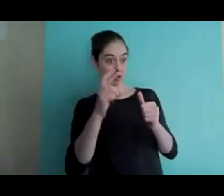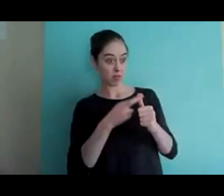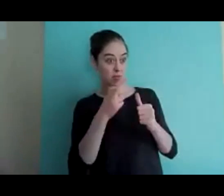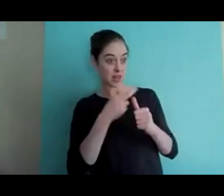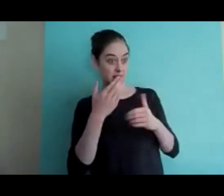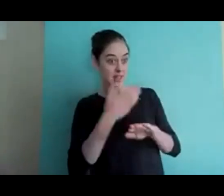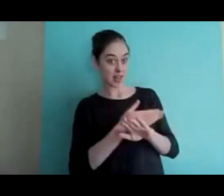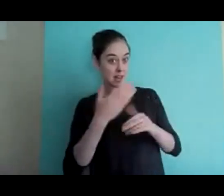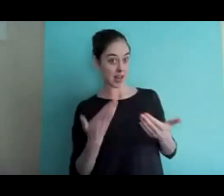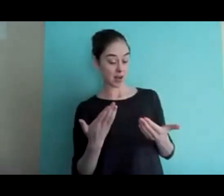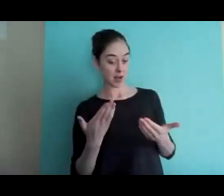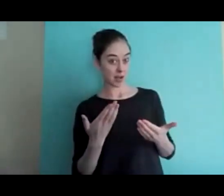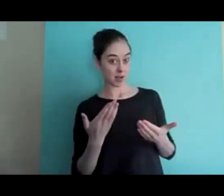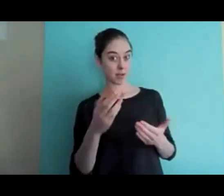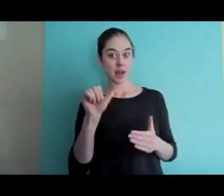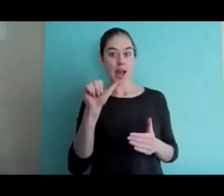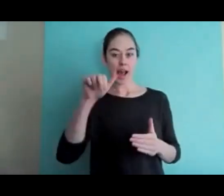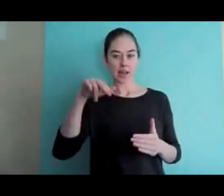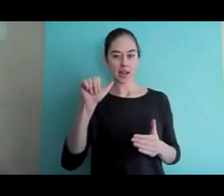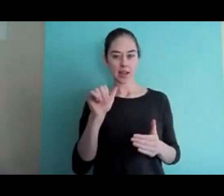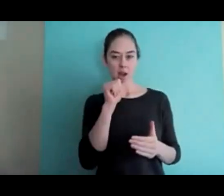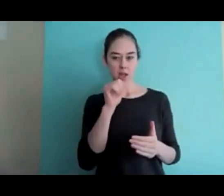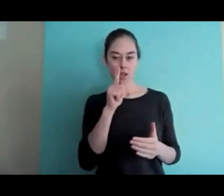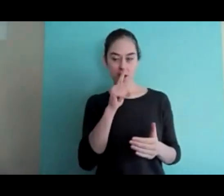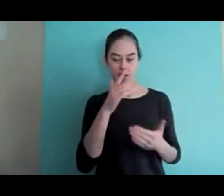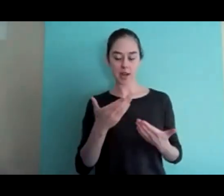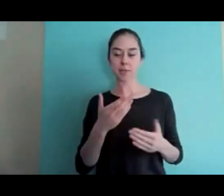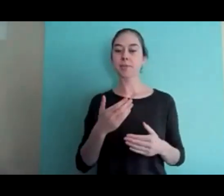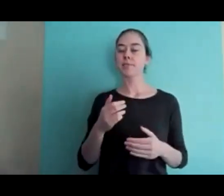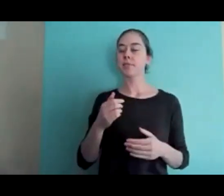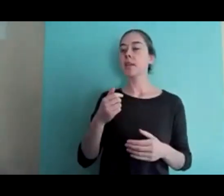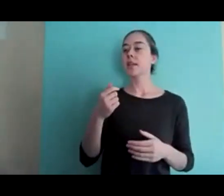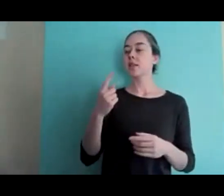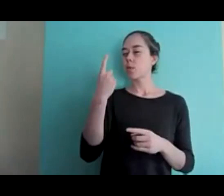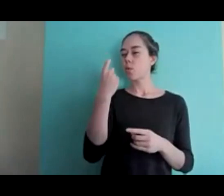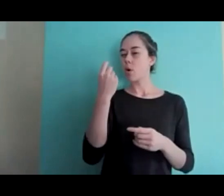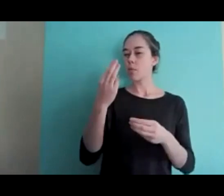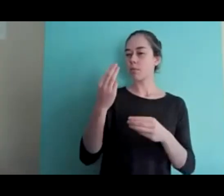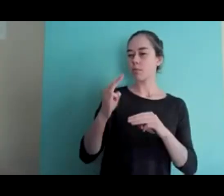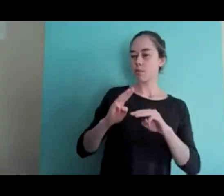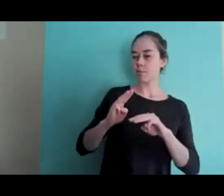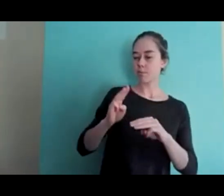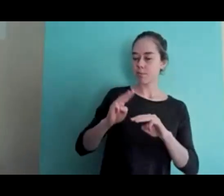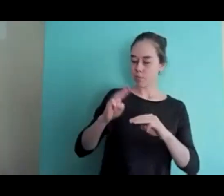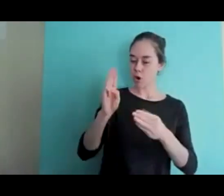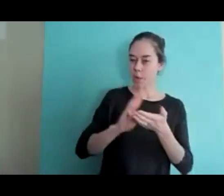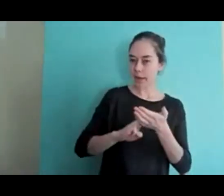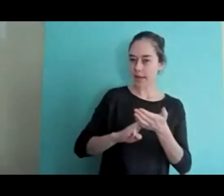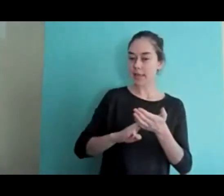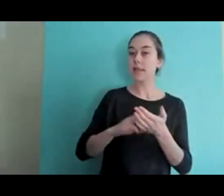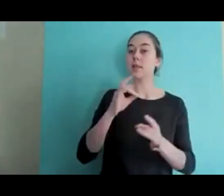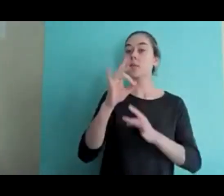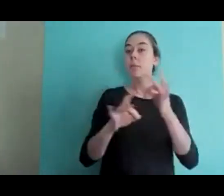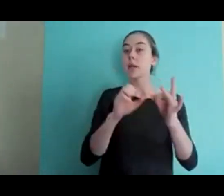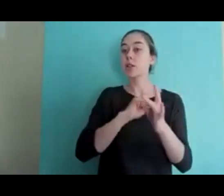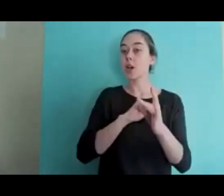Yeah, we might just give it another minute. If I could just ask everybody to make sure that they're muted, that would be great. Please,